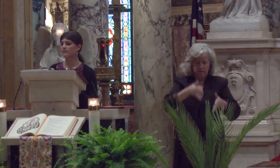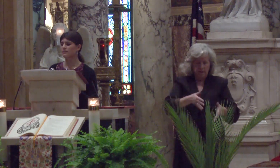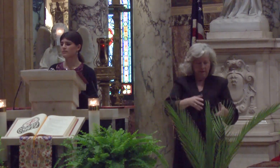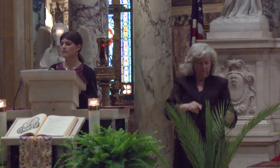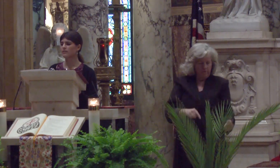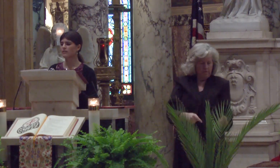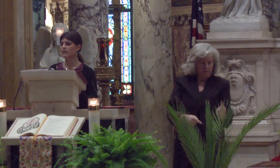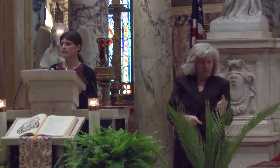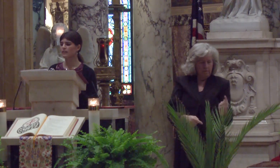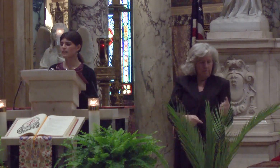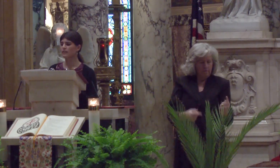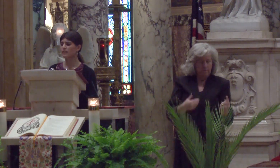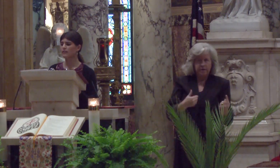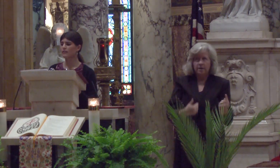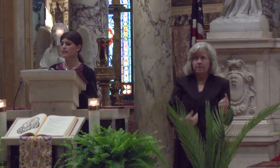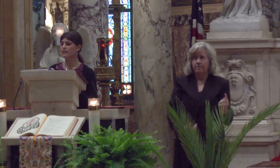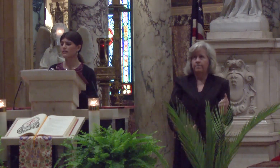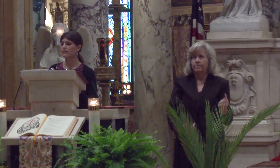abandoned me?